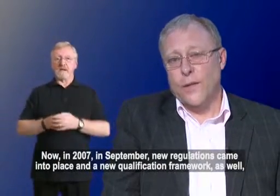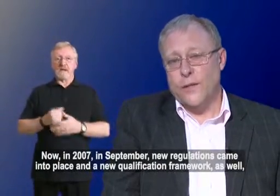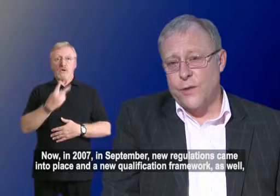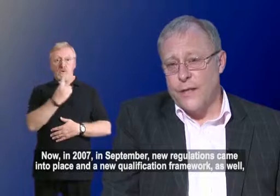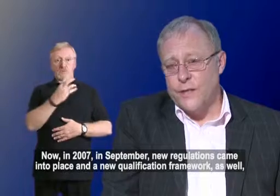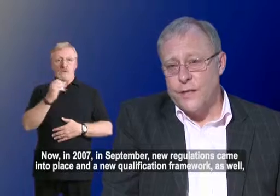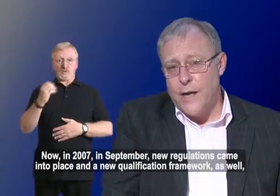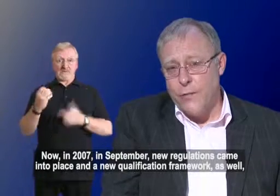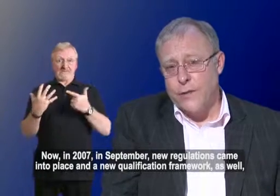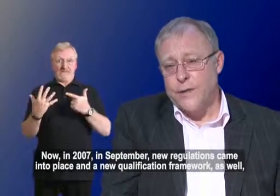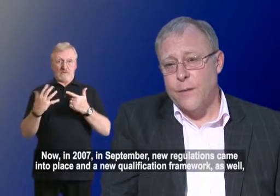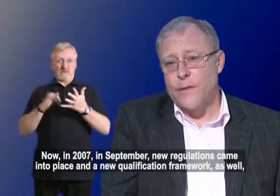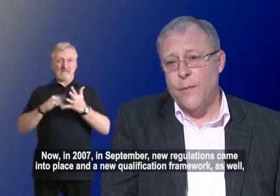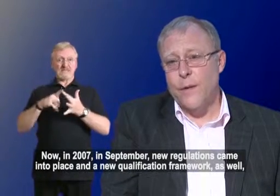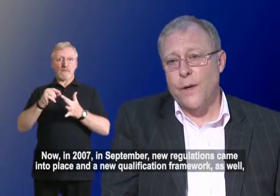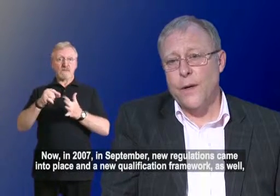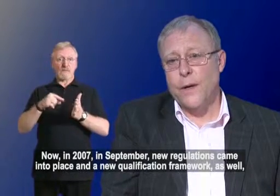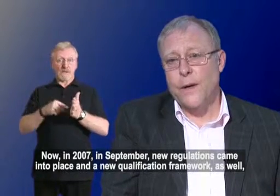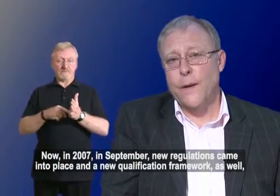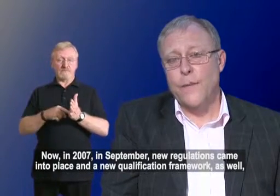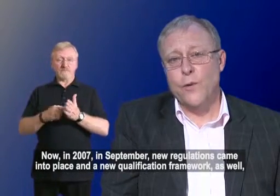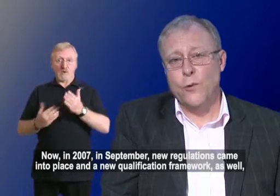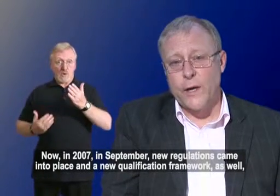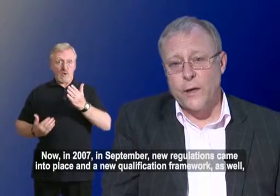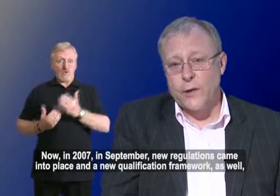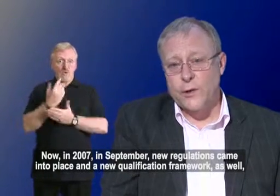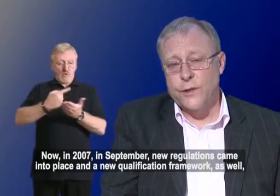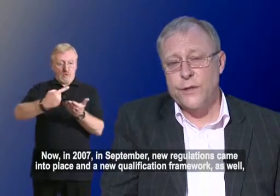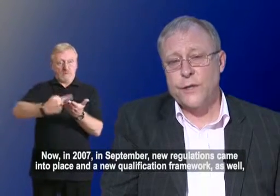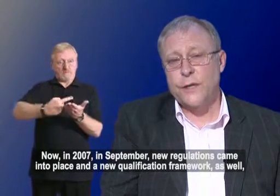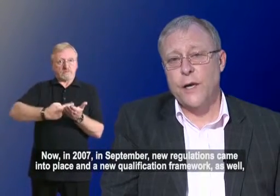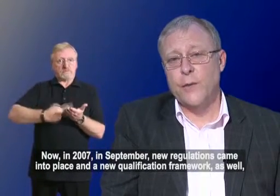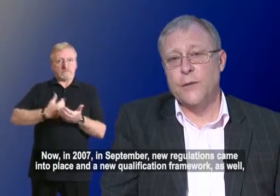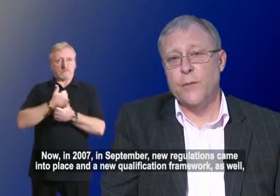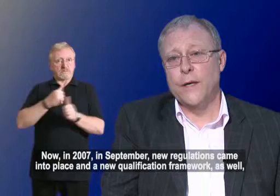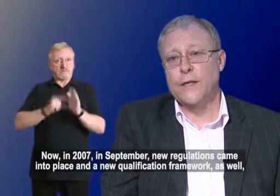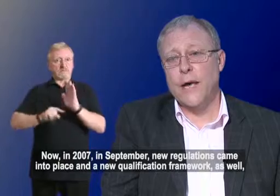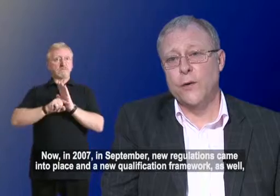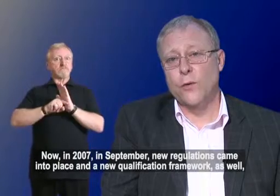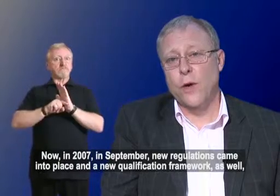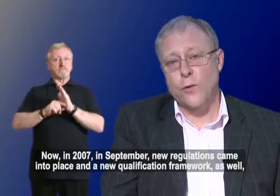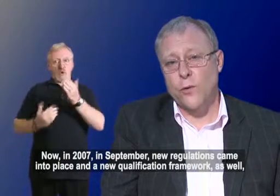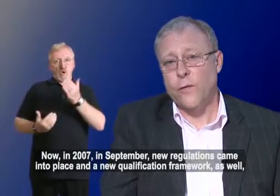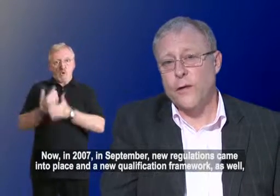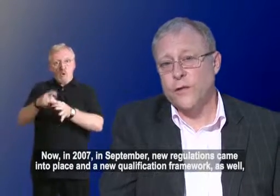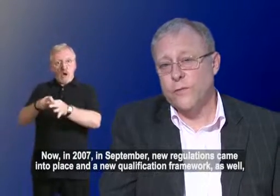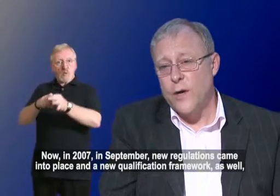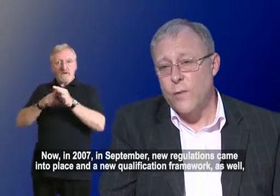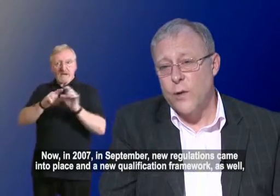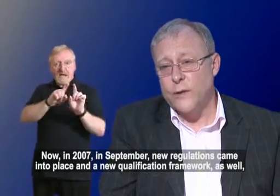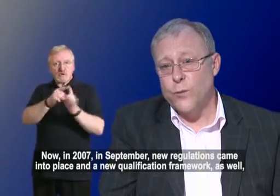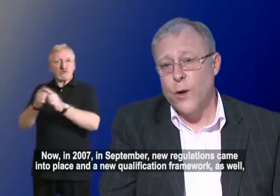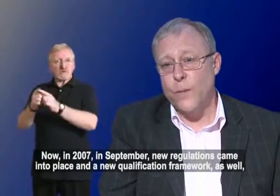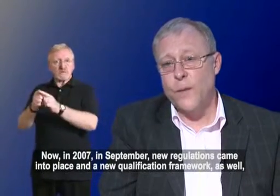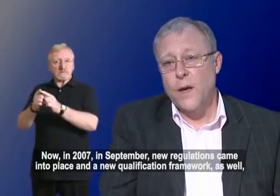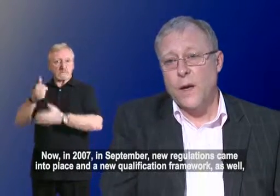Now, in 2007, in September, new regulations came into place and a new qualification